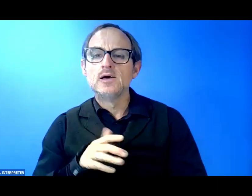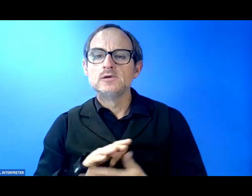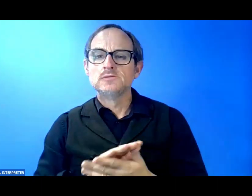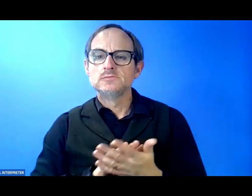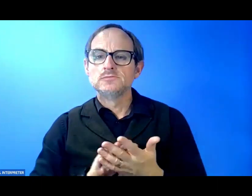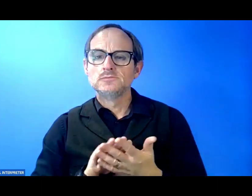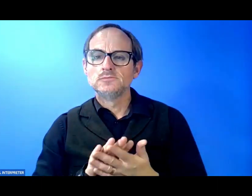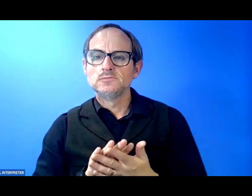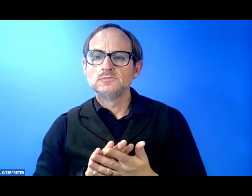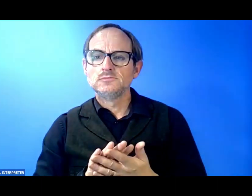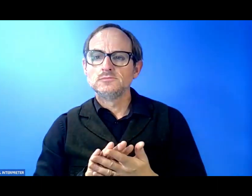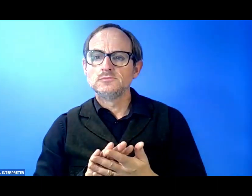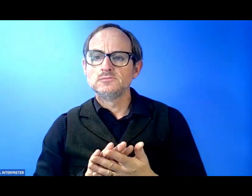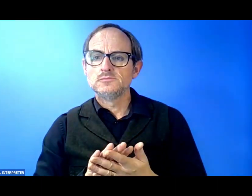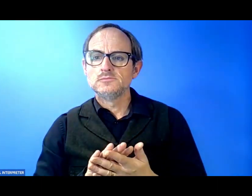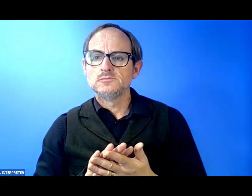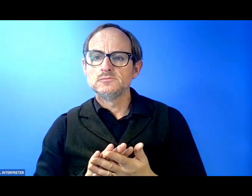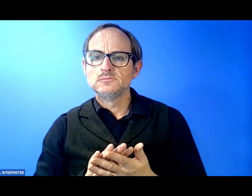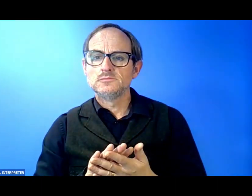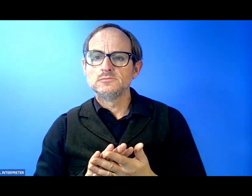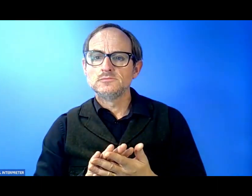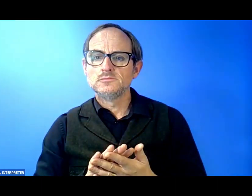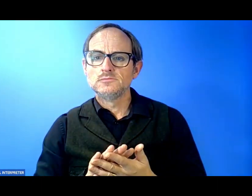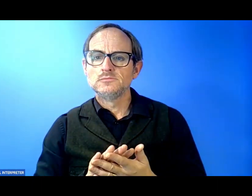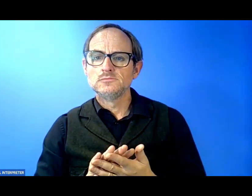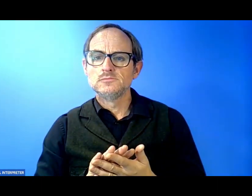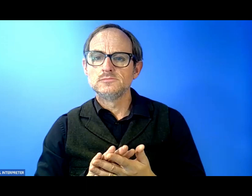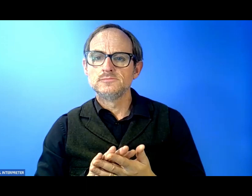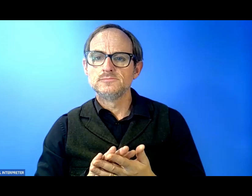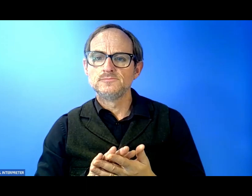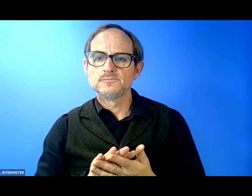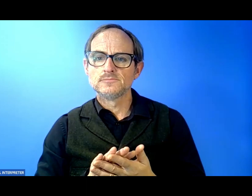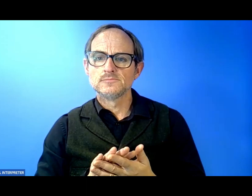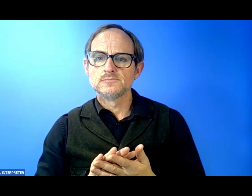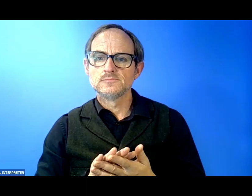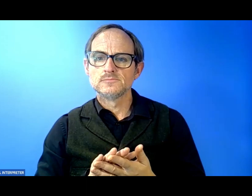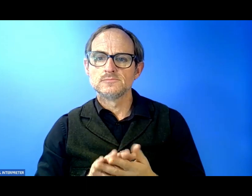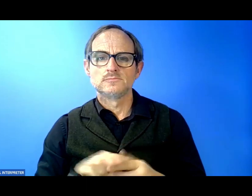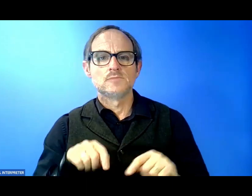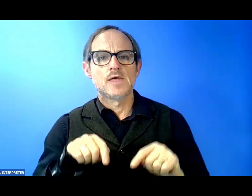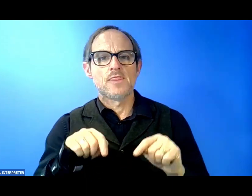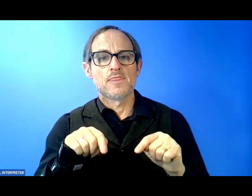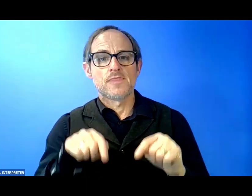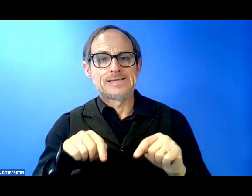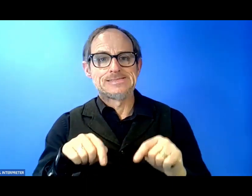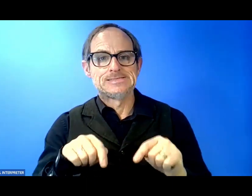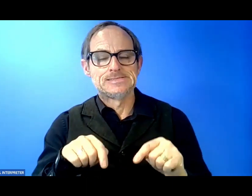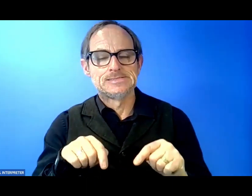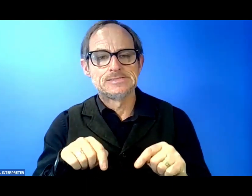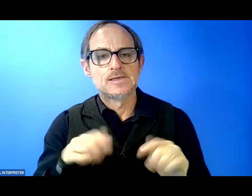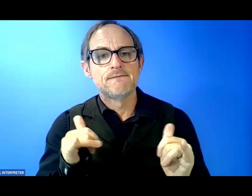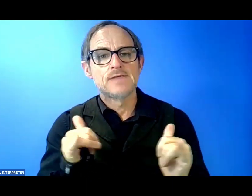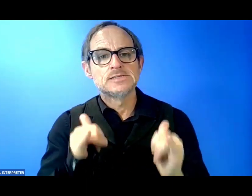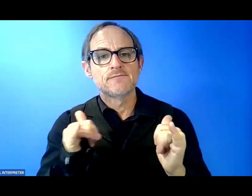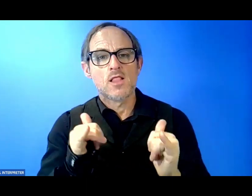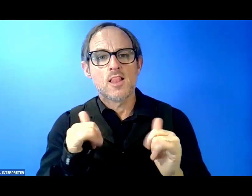I think the whole doing this festival, the festival